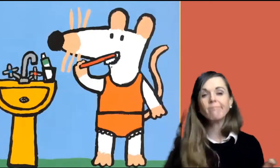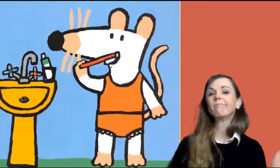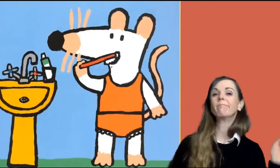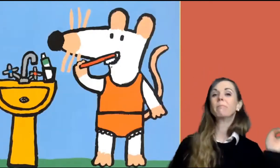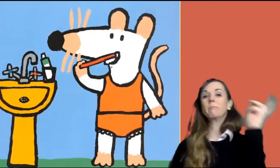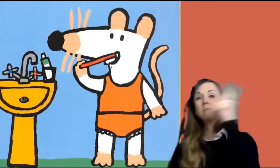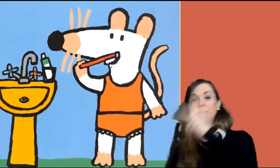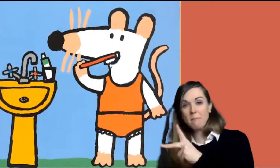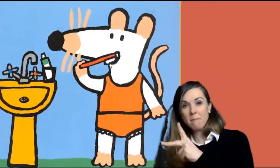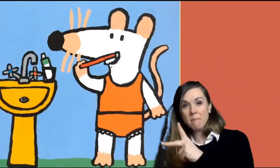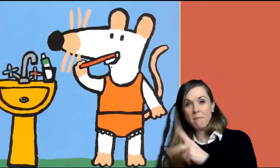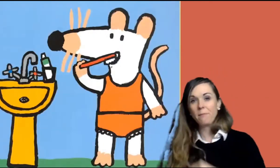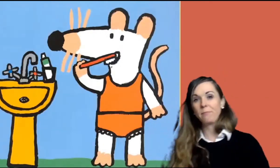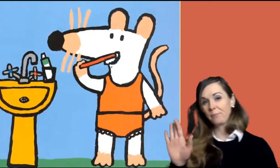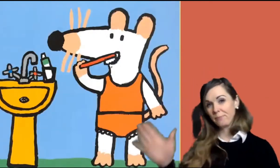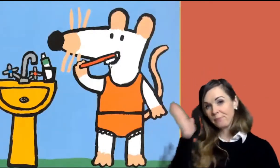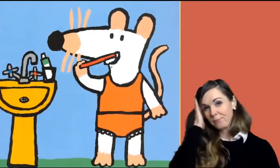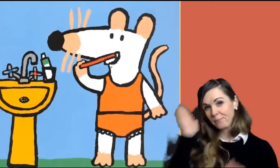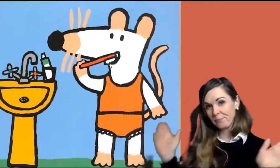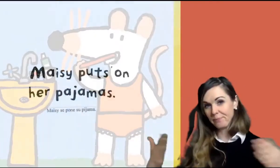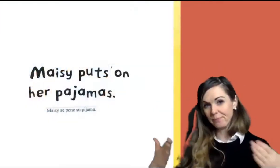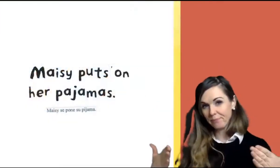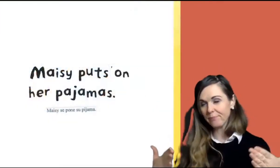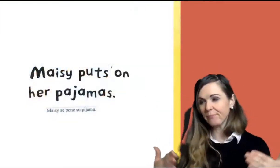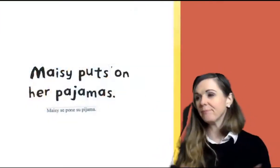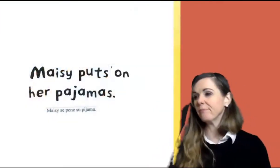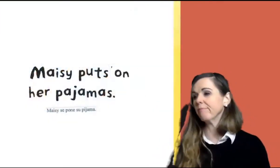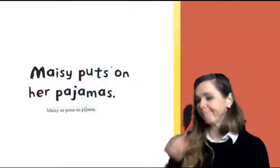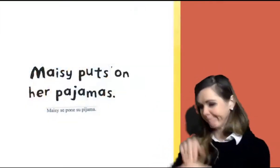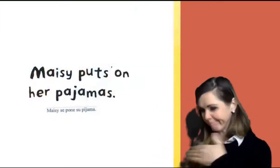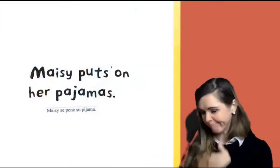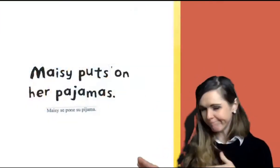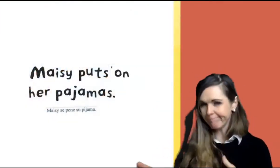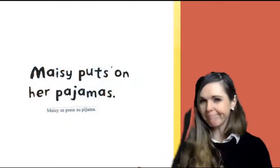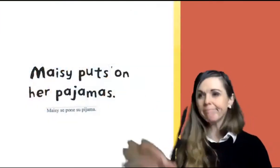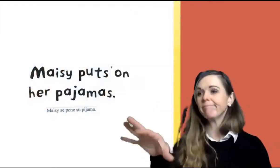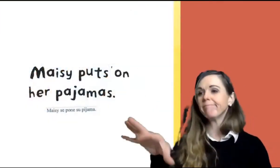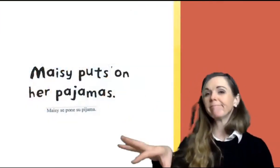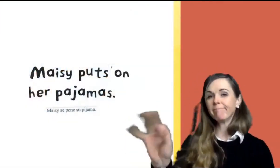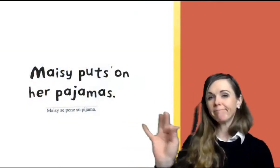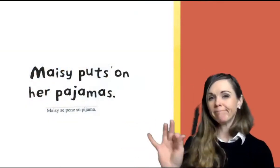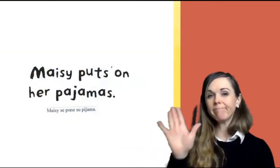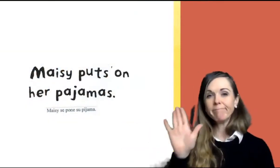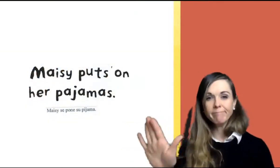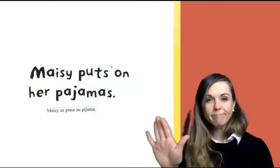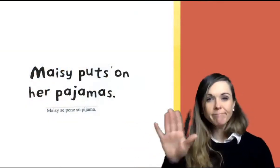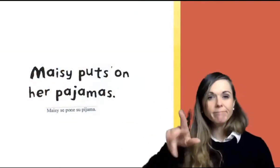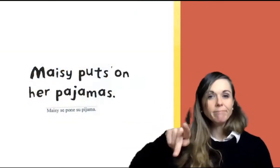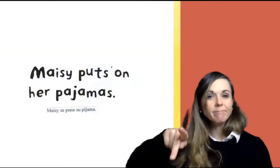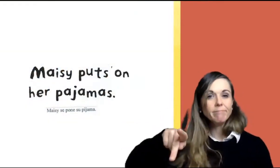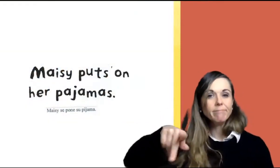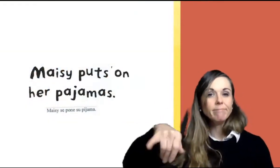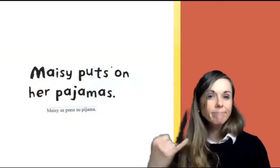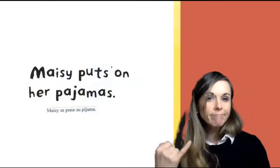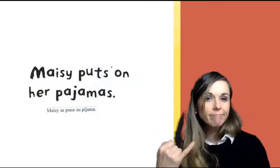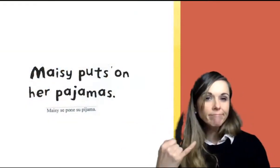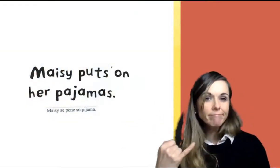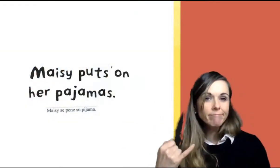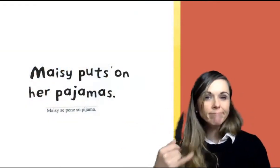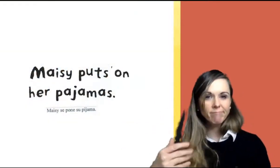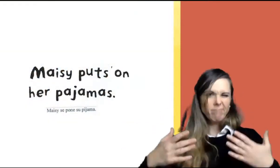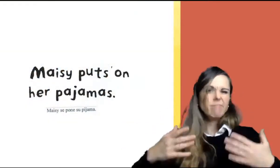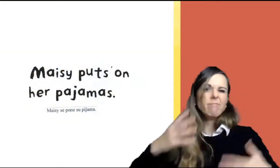And then when she is done, she goes back to her bedroom. She enters her room, finds